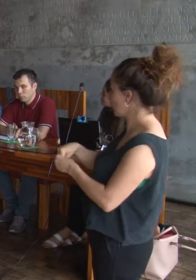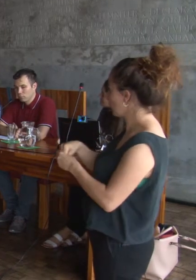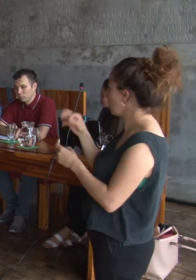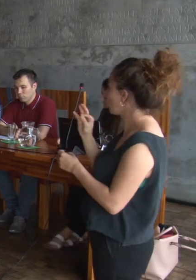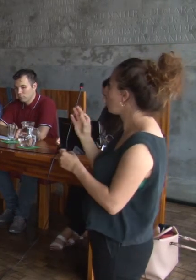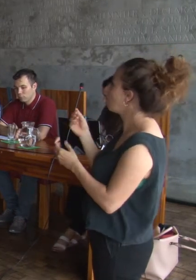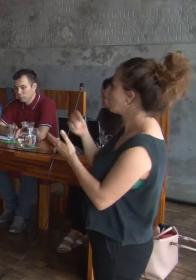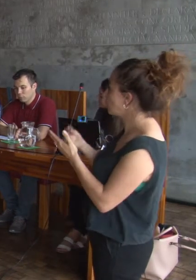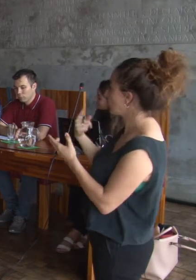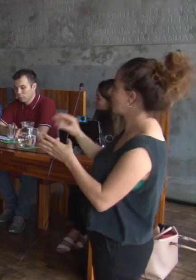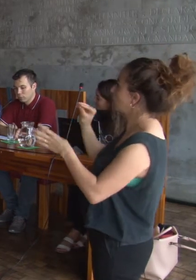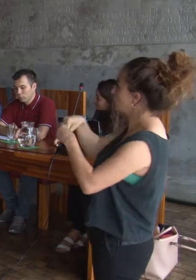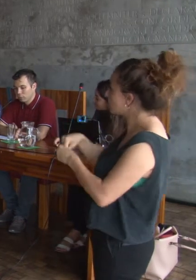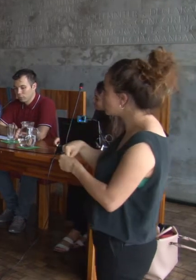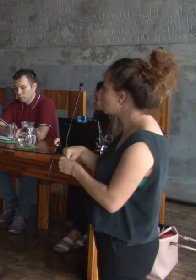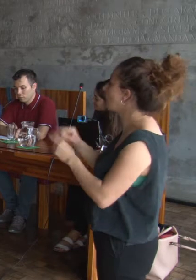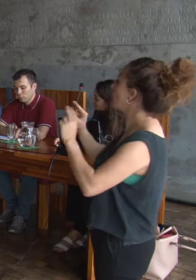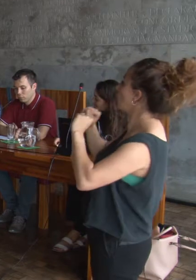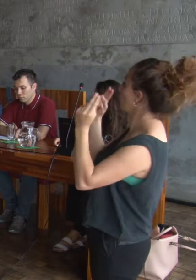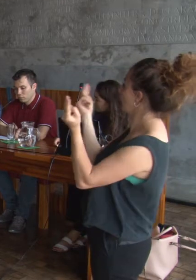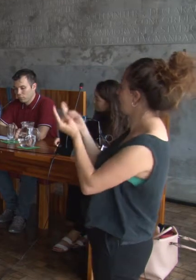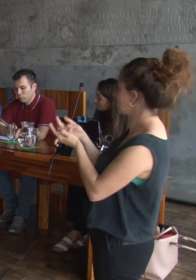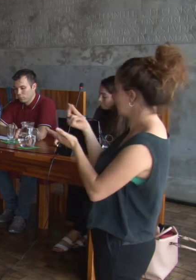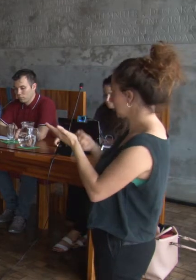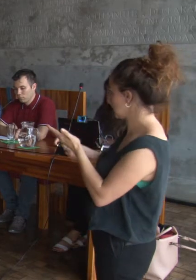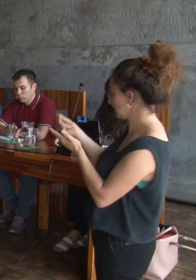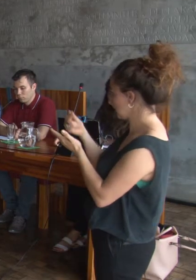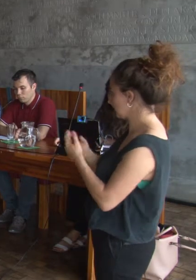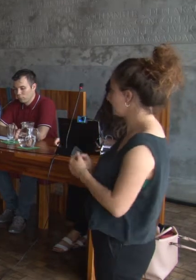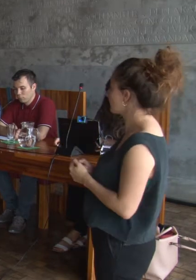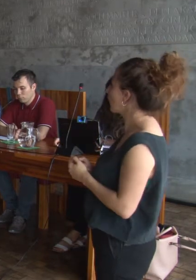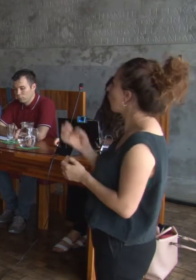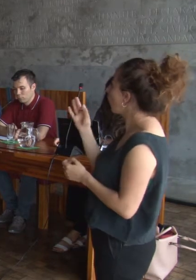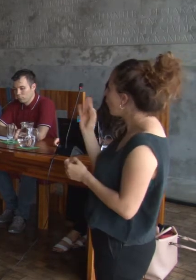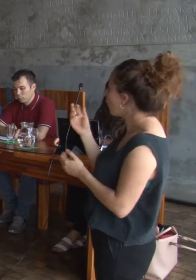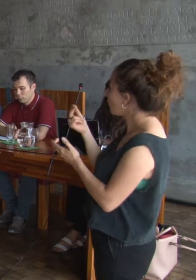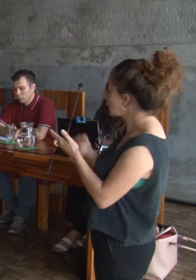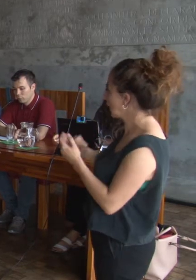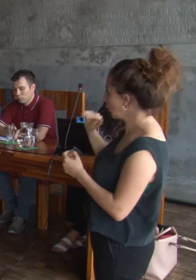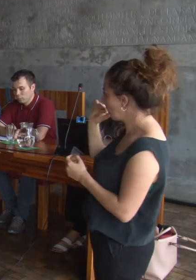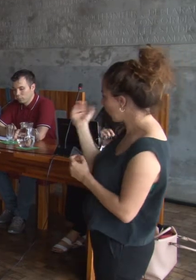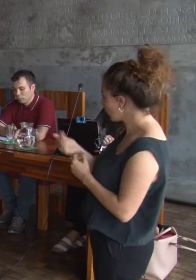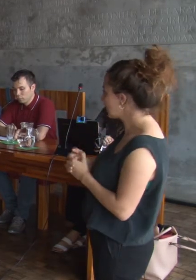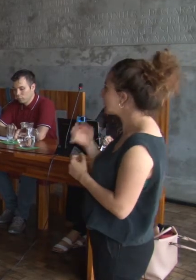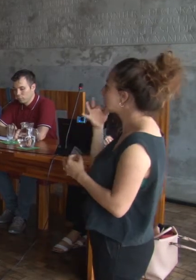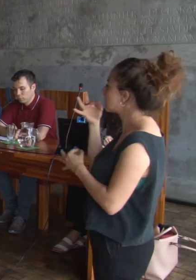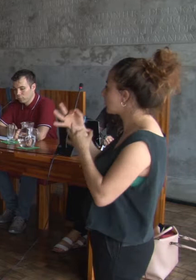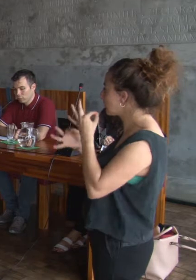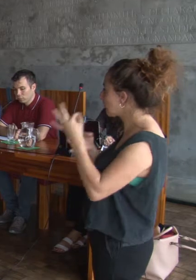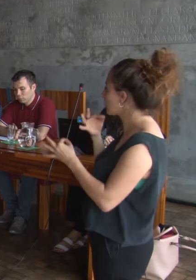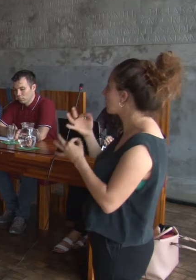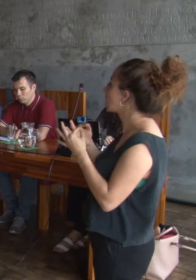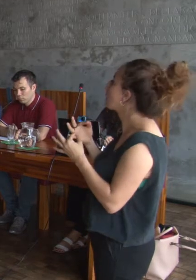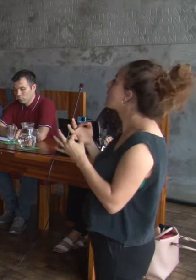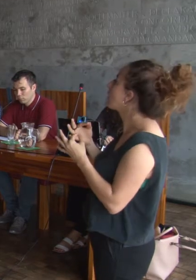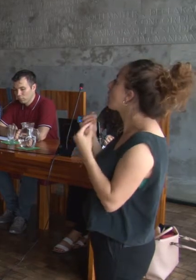inclusive design, also known as universal design, or design for all, we mean that when